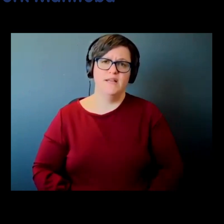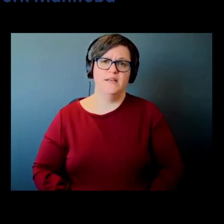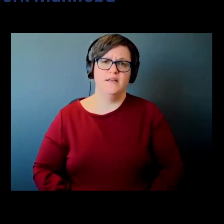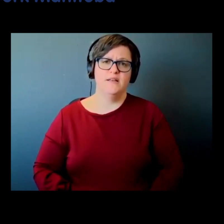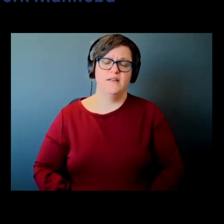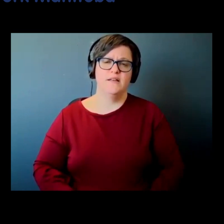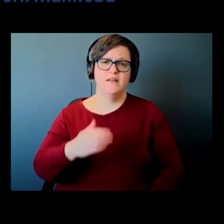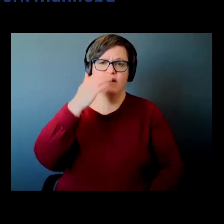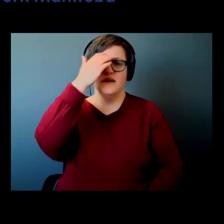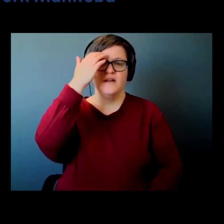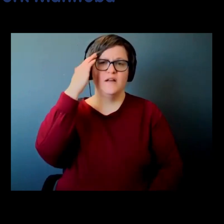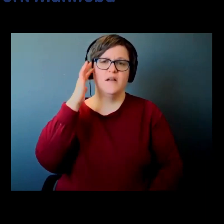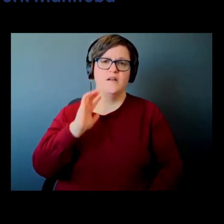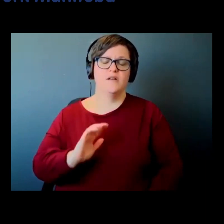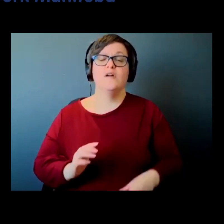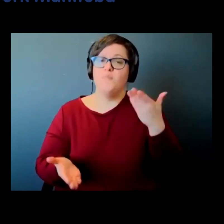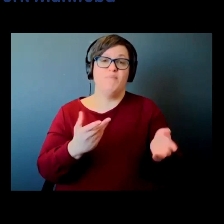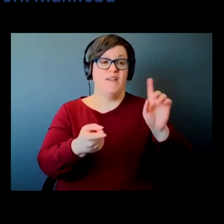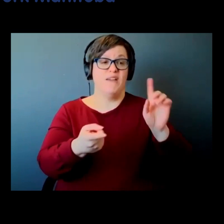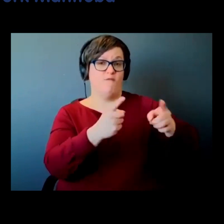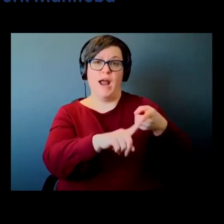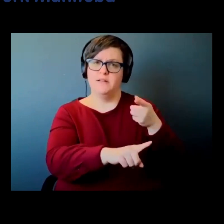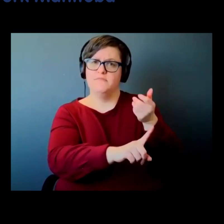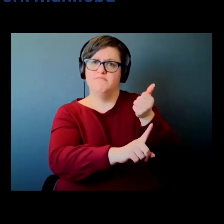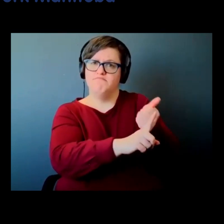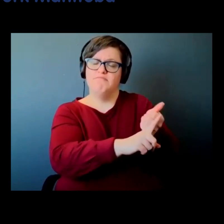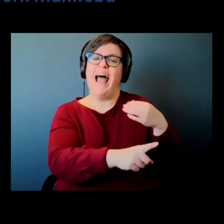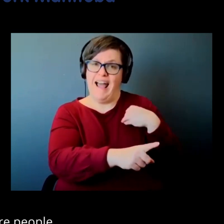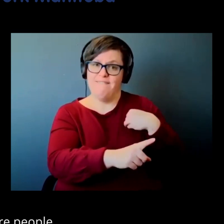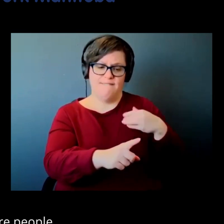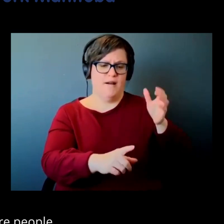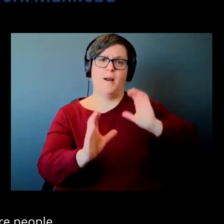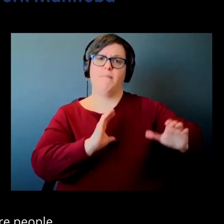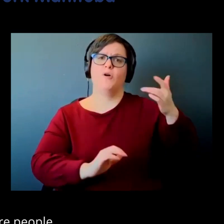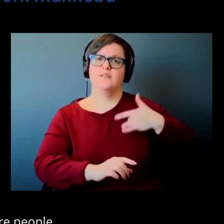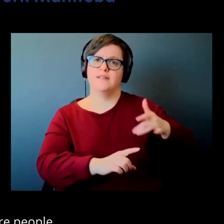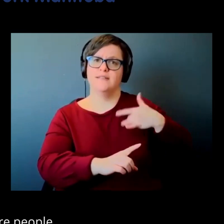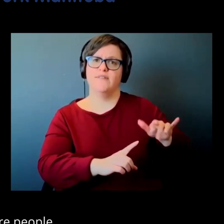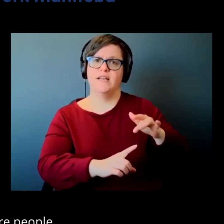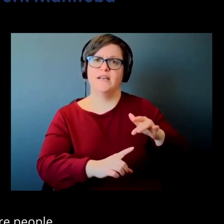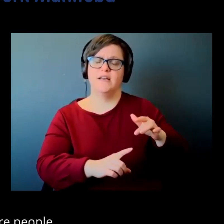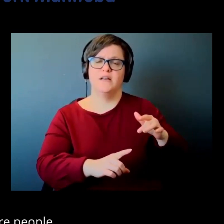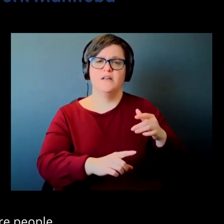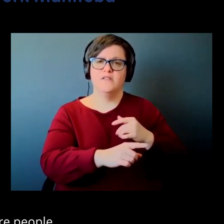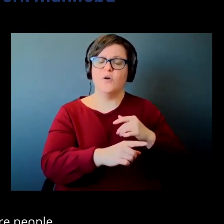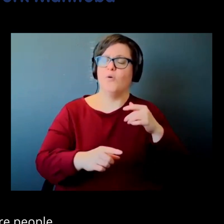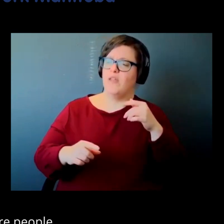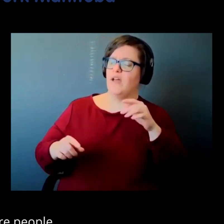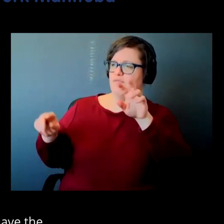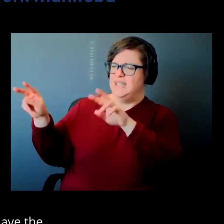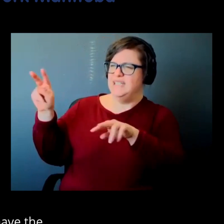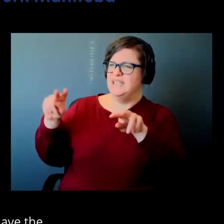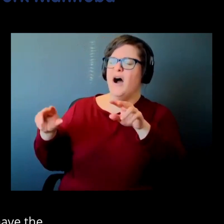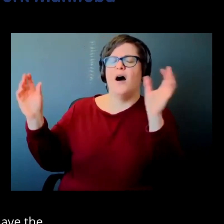to explain they didn't understand, and now they kind of do. I have some where people say it's